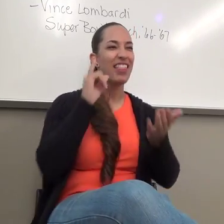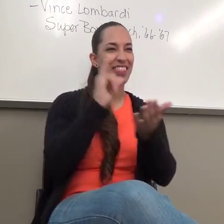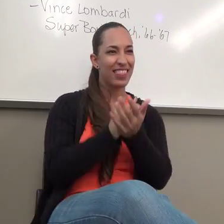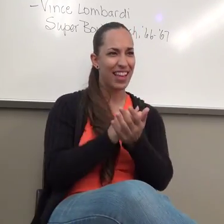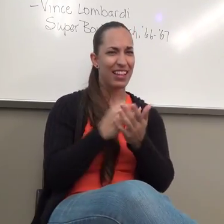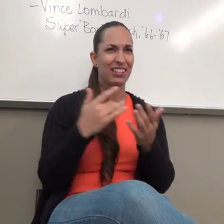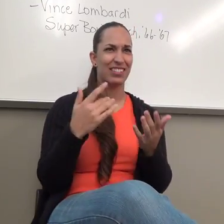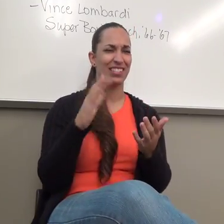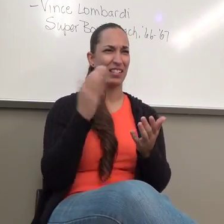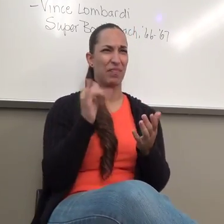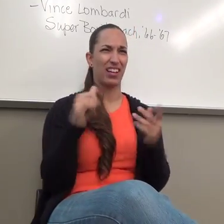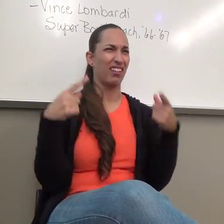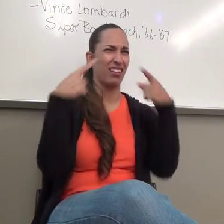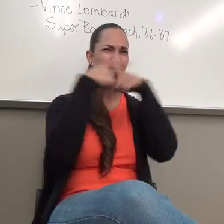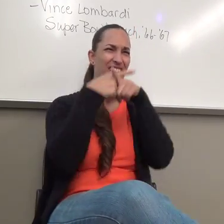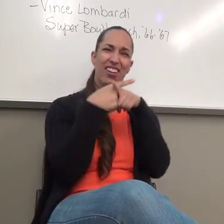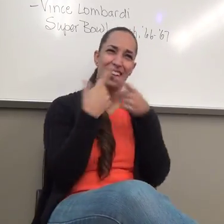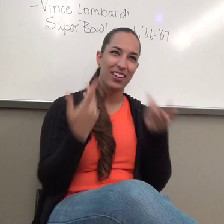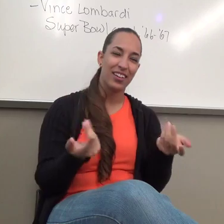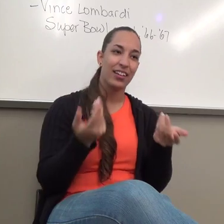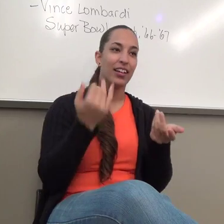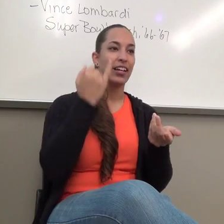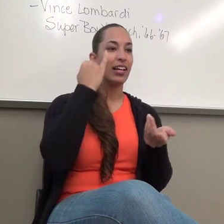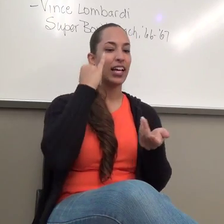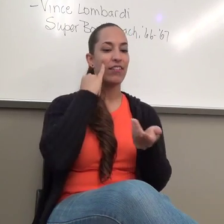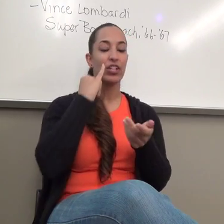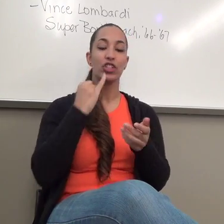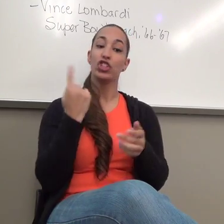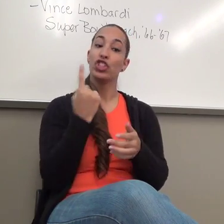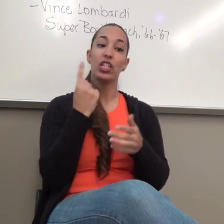you're just on time, you're late.